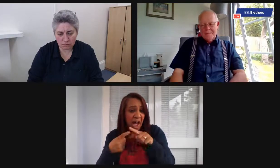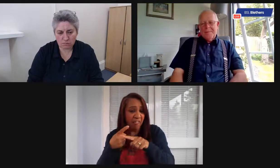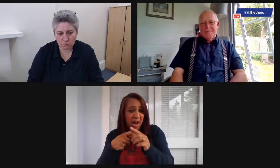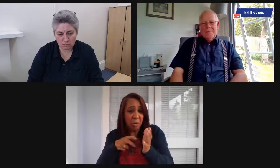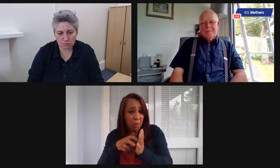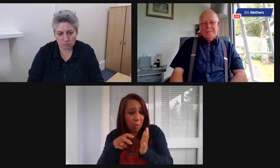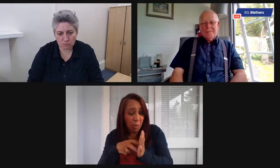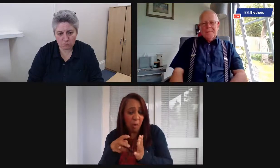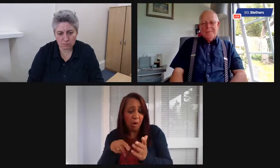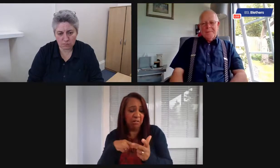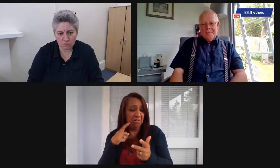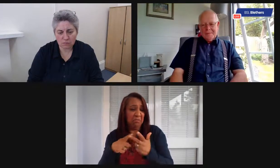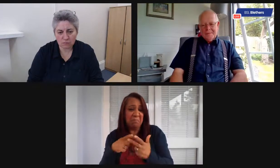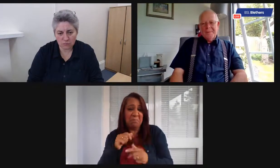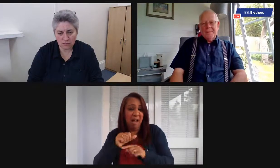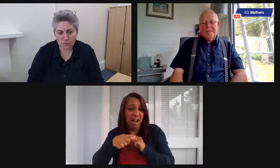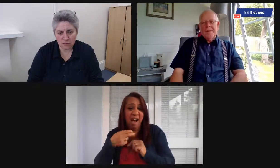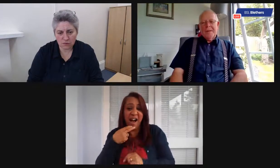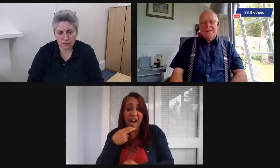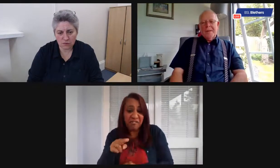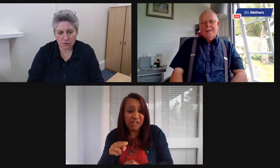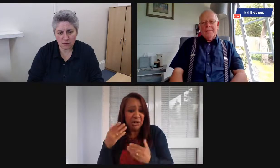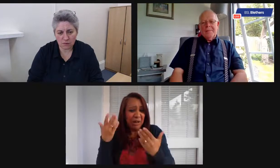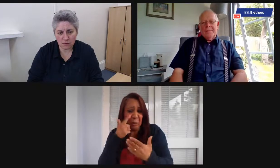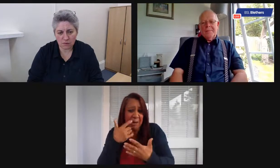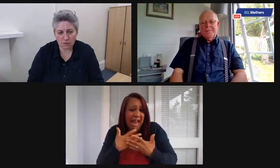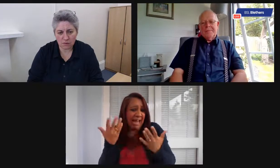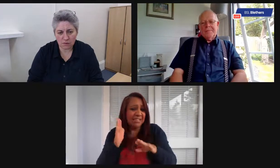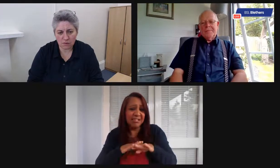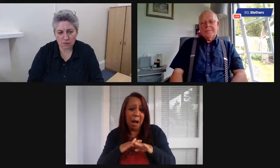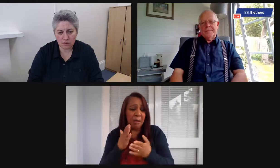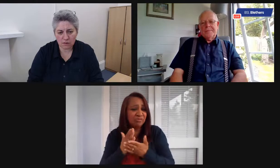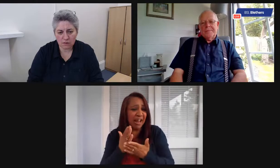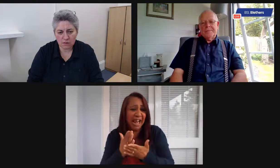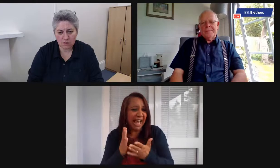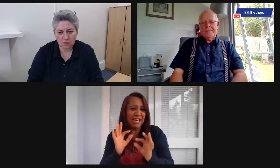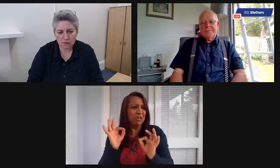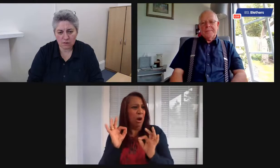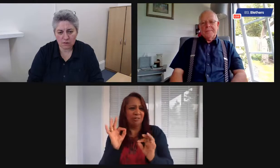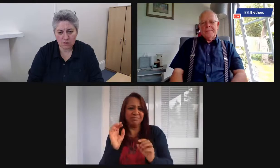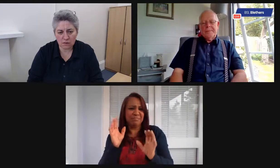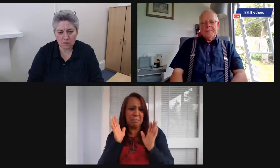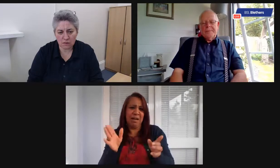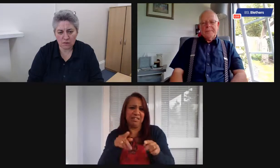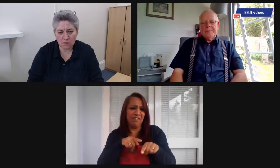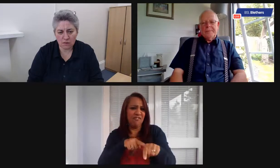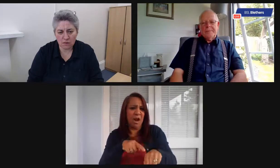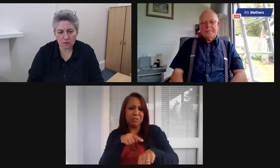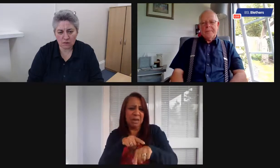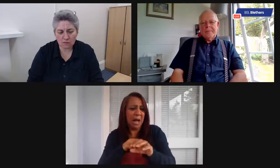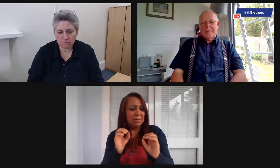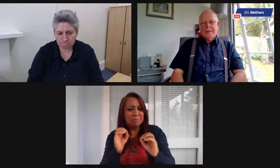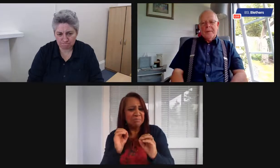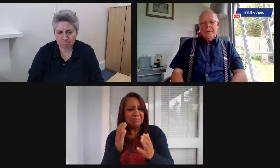and switch off for a bit. Some people like it in the evening. So there's no hard and fast rules. It's just about what you